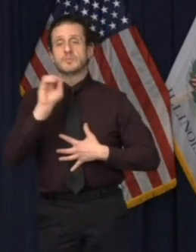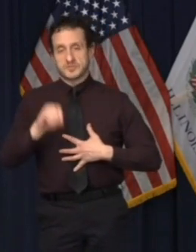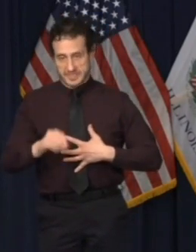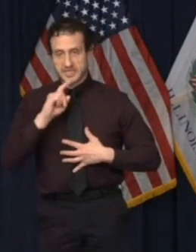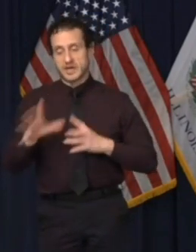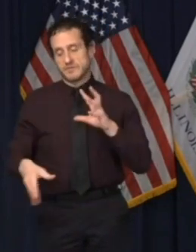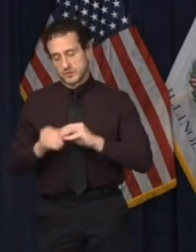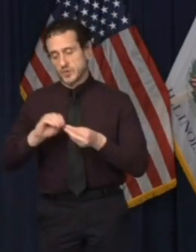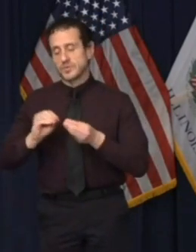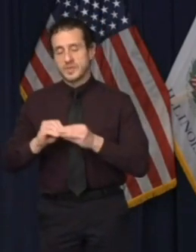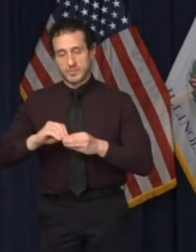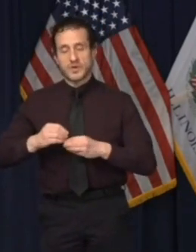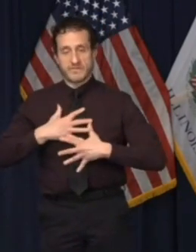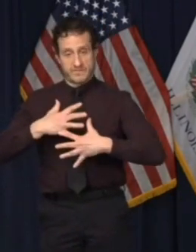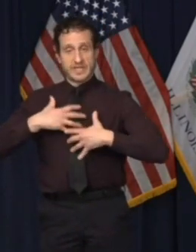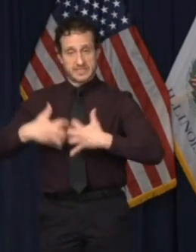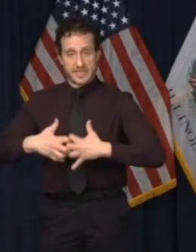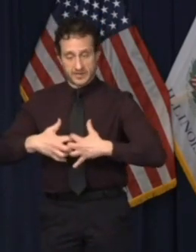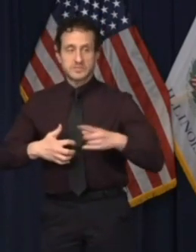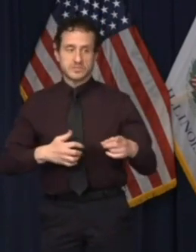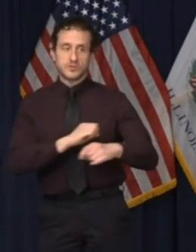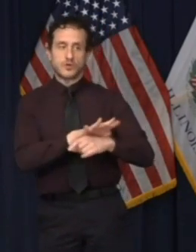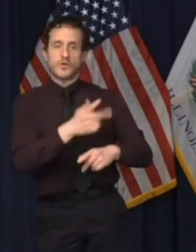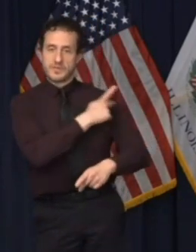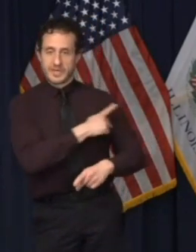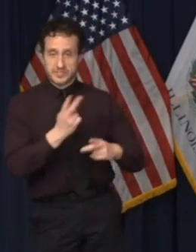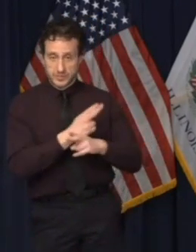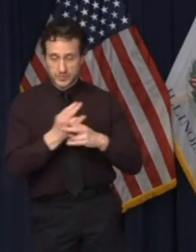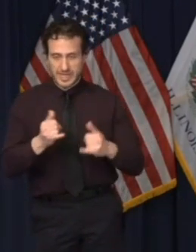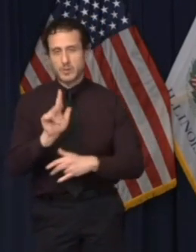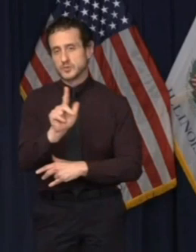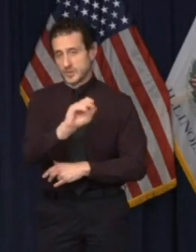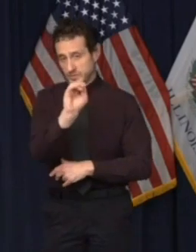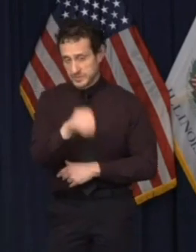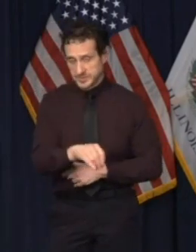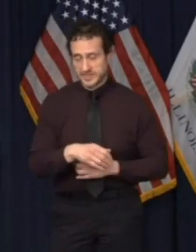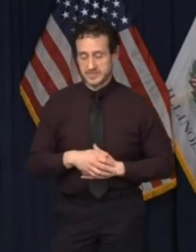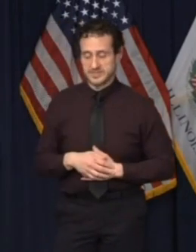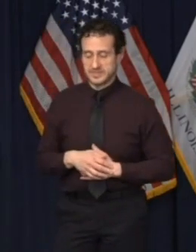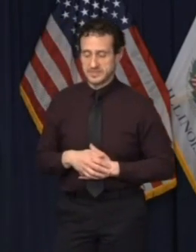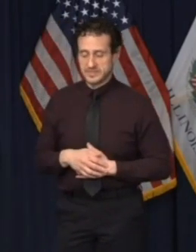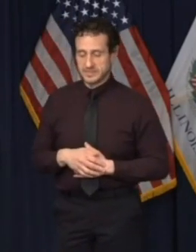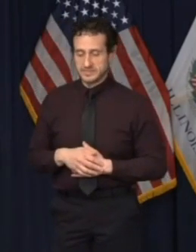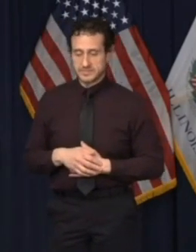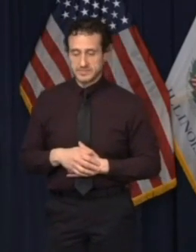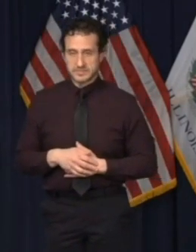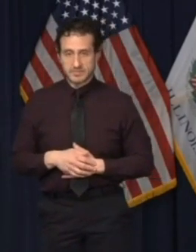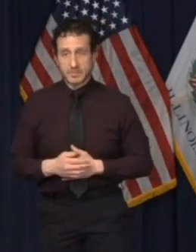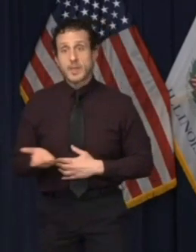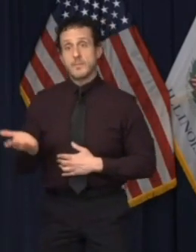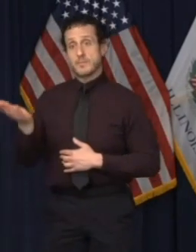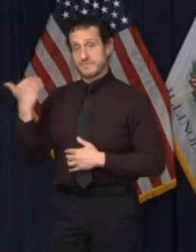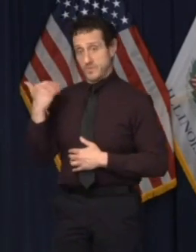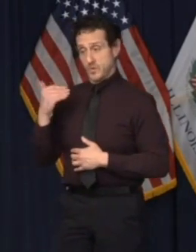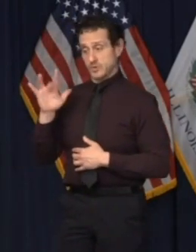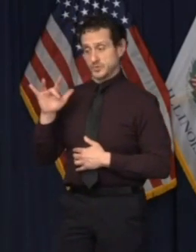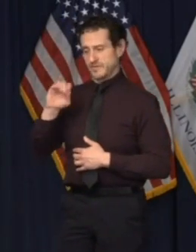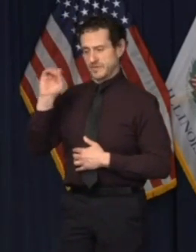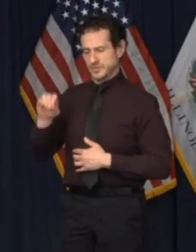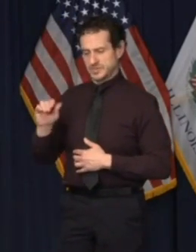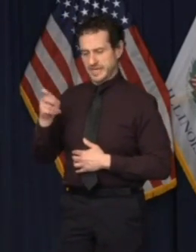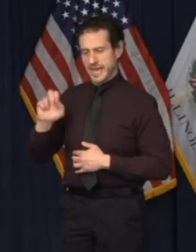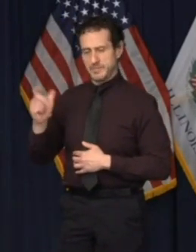currently in use by COVID-19 patients, continuing a downward trend from 25% on